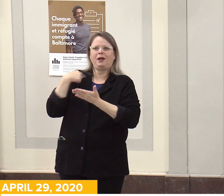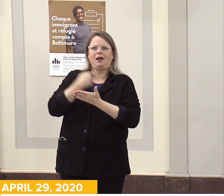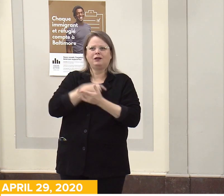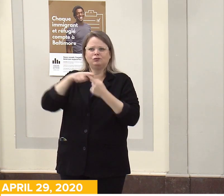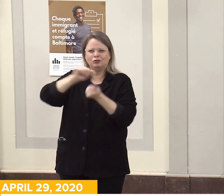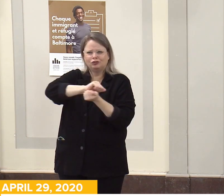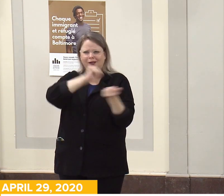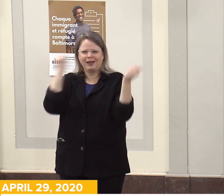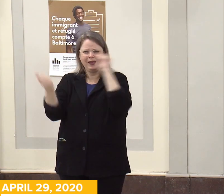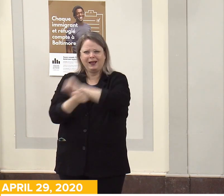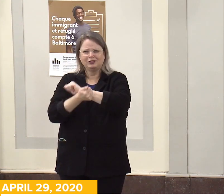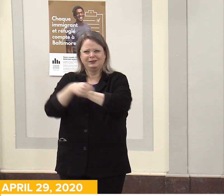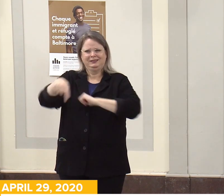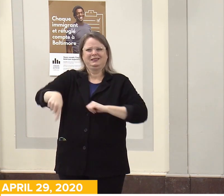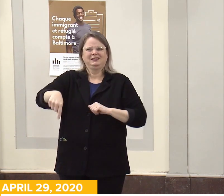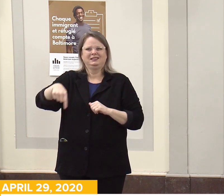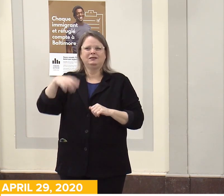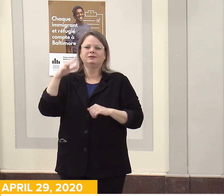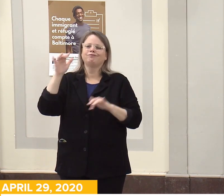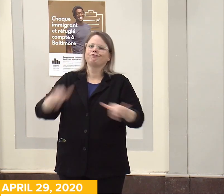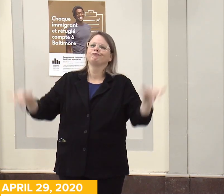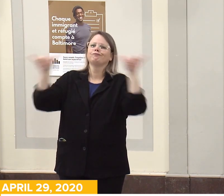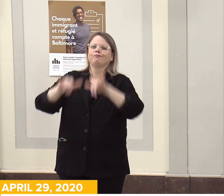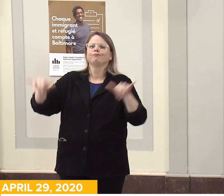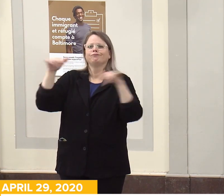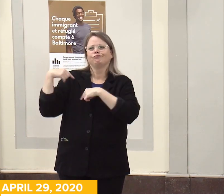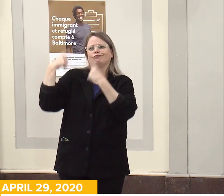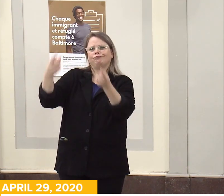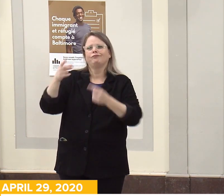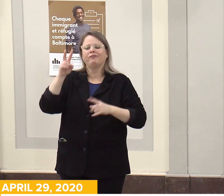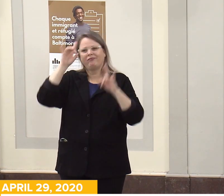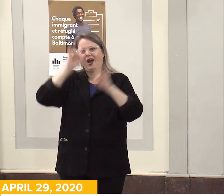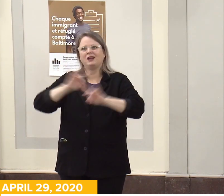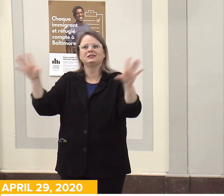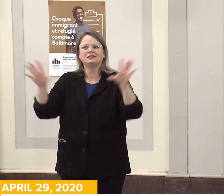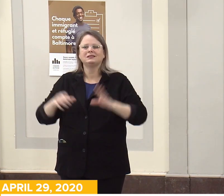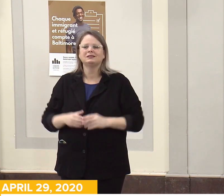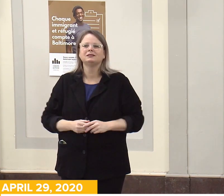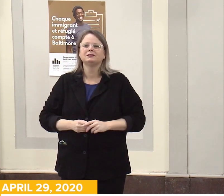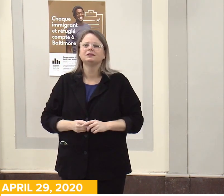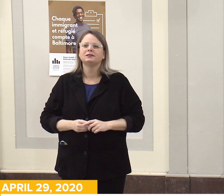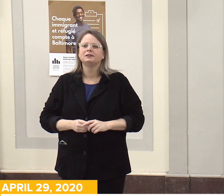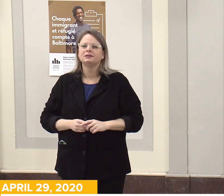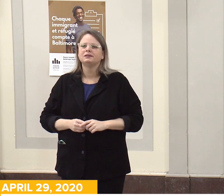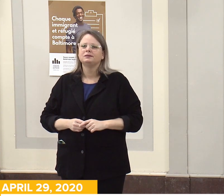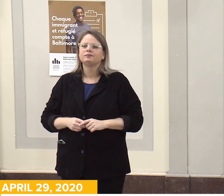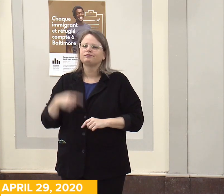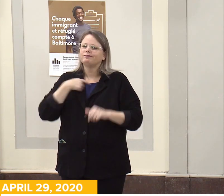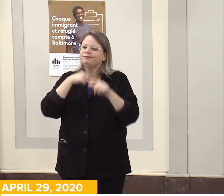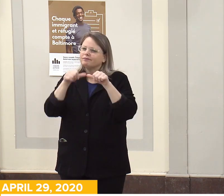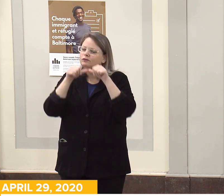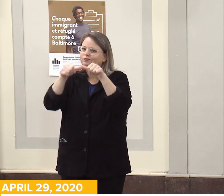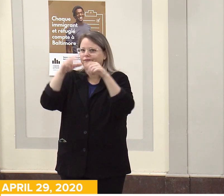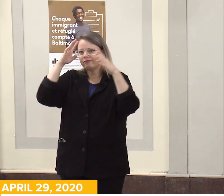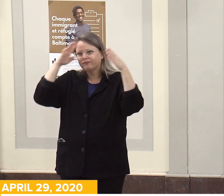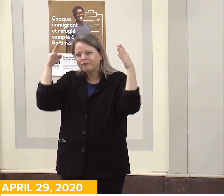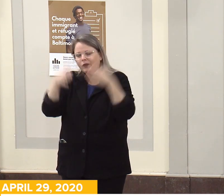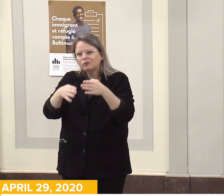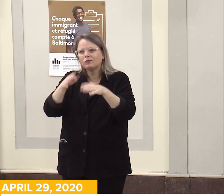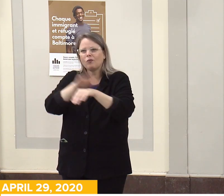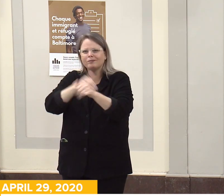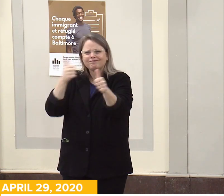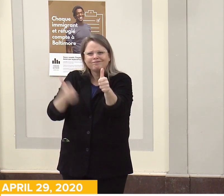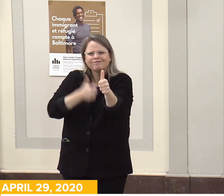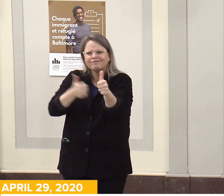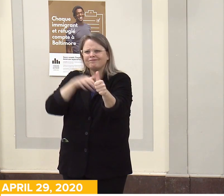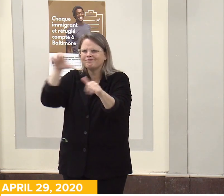officers face every day. We will continue to build on this momentum as we remain laser focused in apprehending violent offenders and